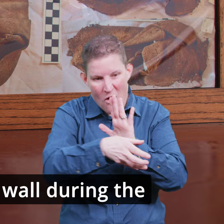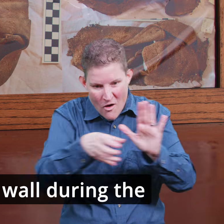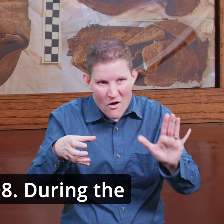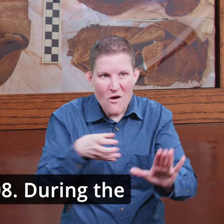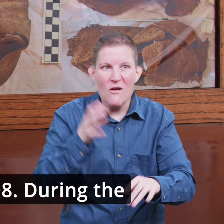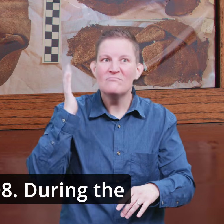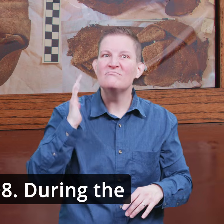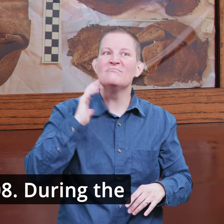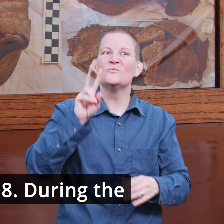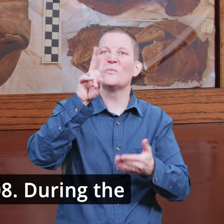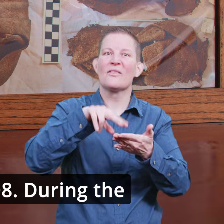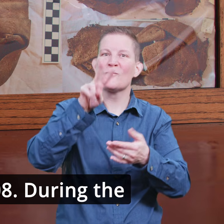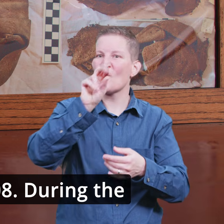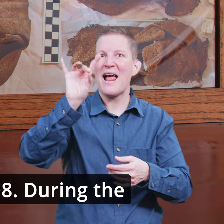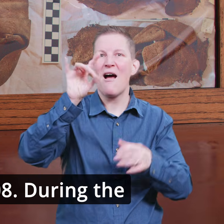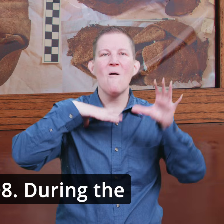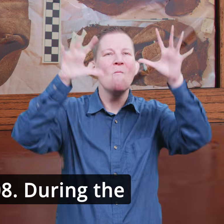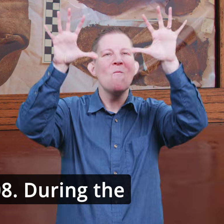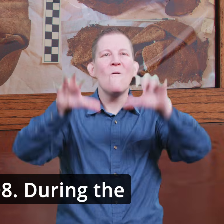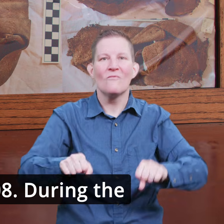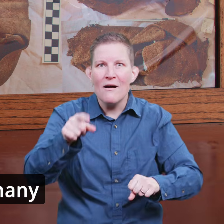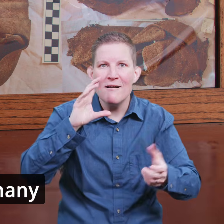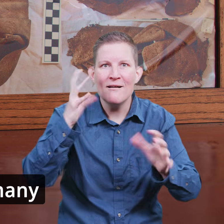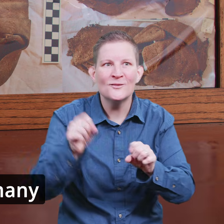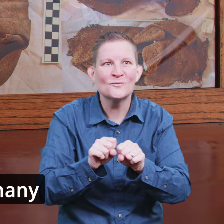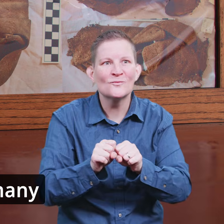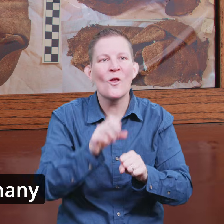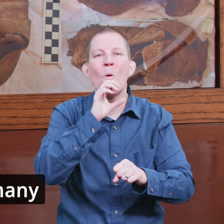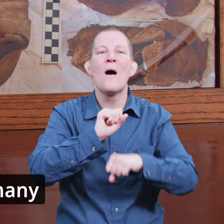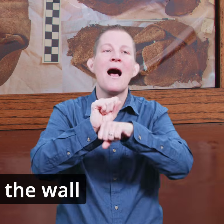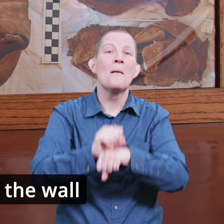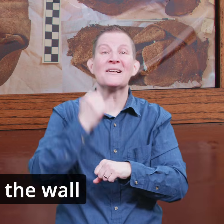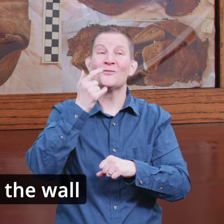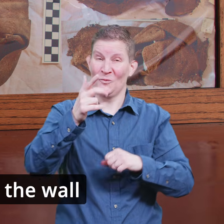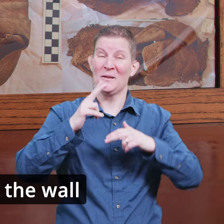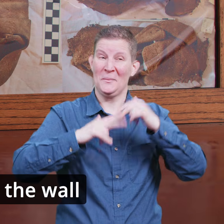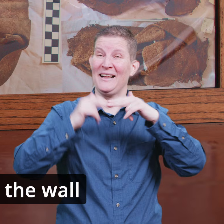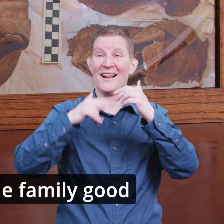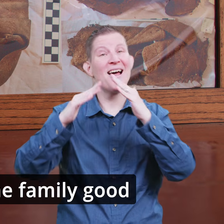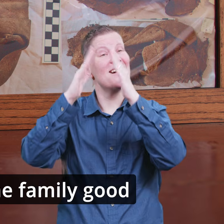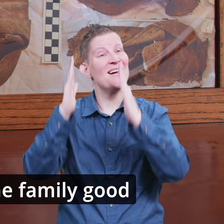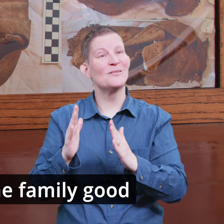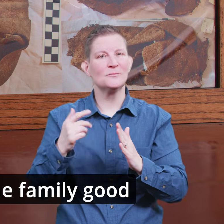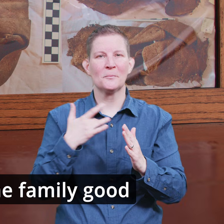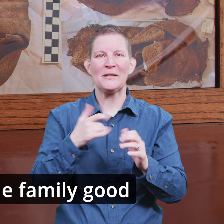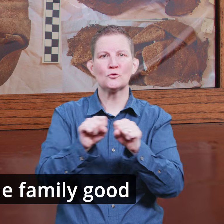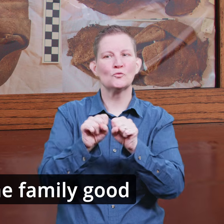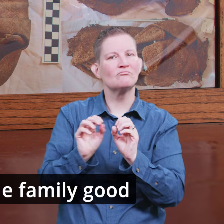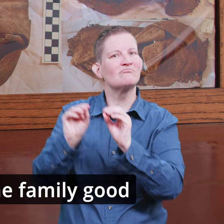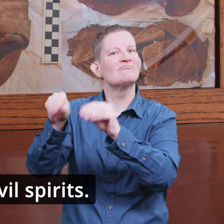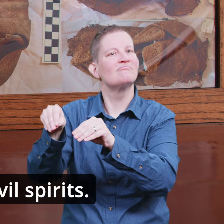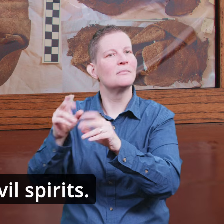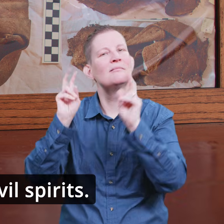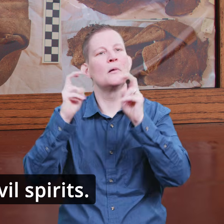in the wall during the house restoration in 2008. During the 17th century, many people put shoes in the wall of a new house to give